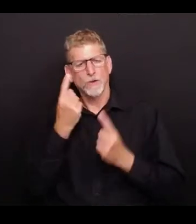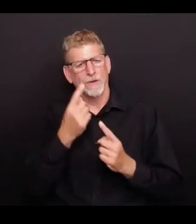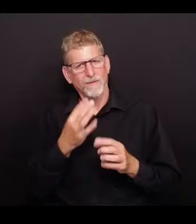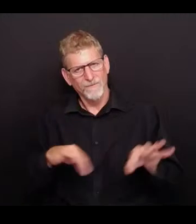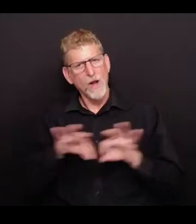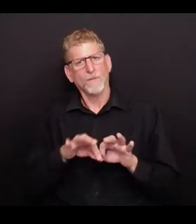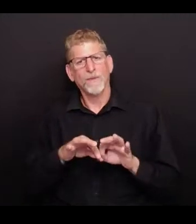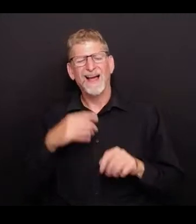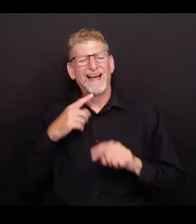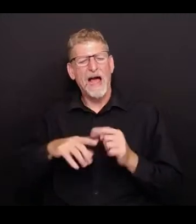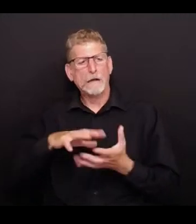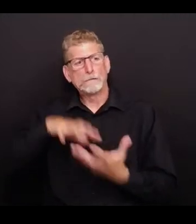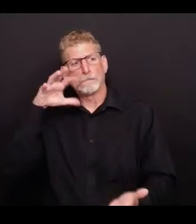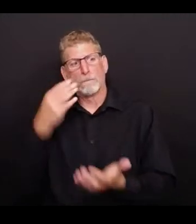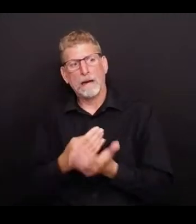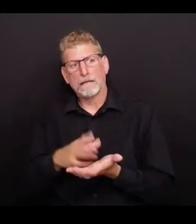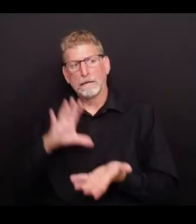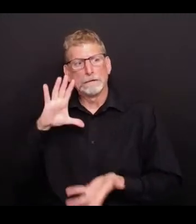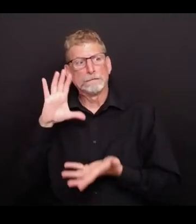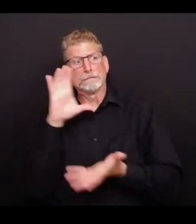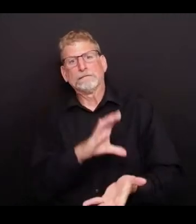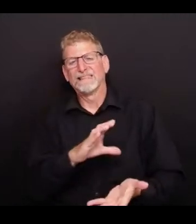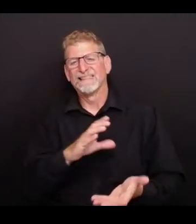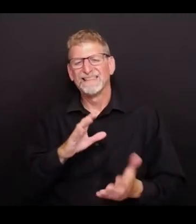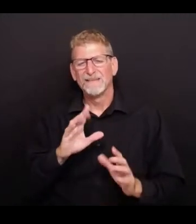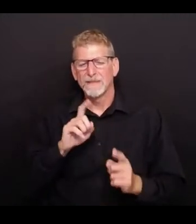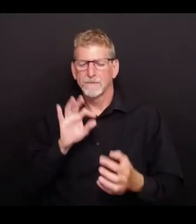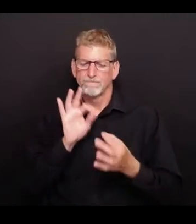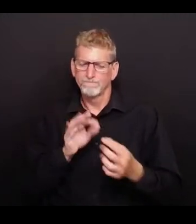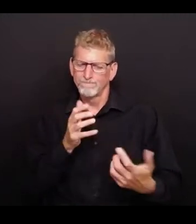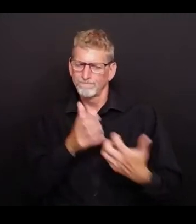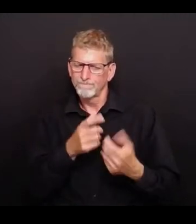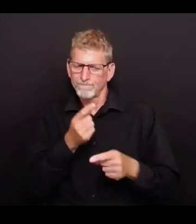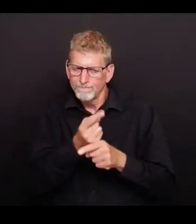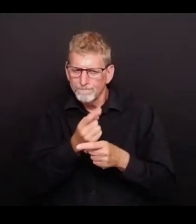enough value that they would not be considered